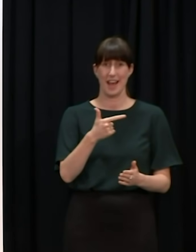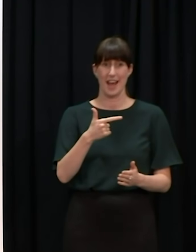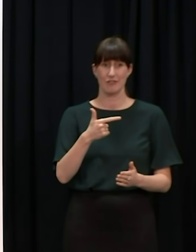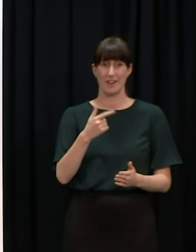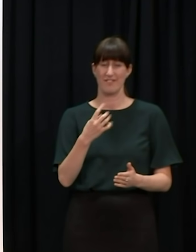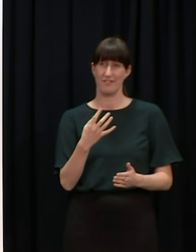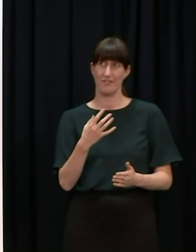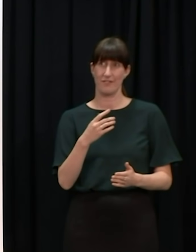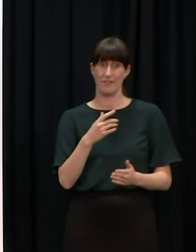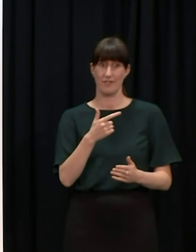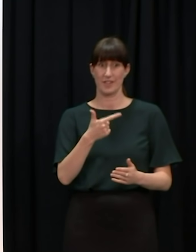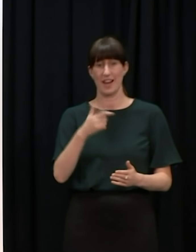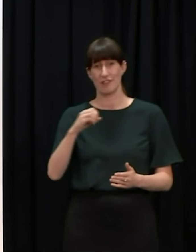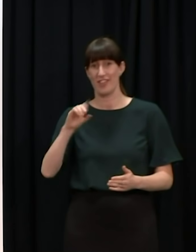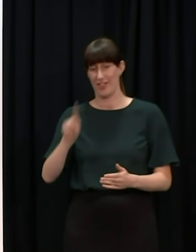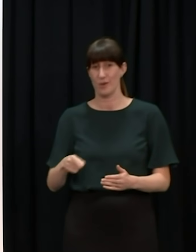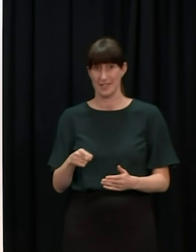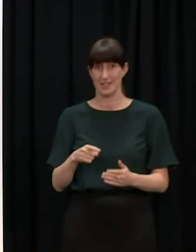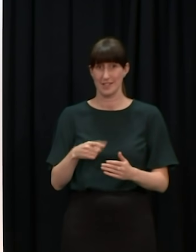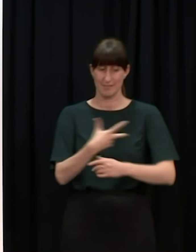1,753,105 doses have been administered so far.